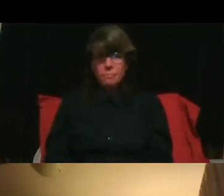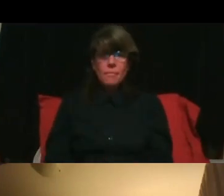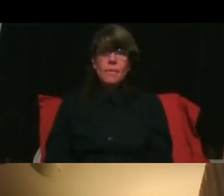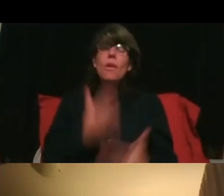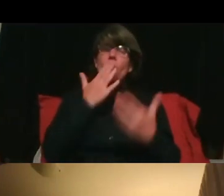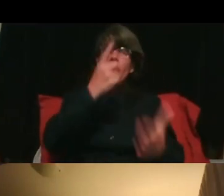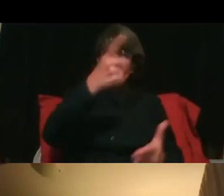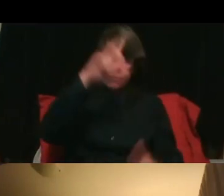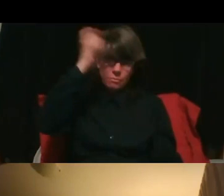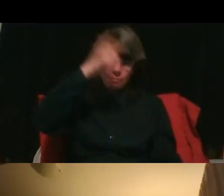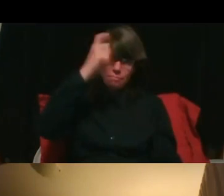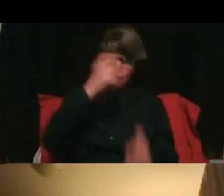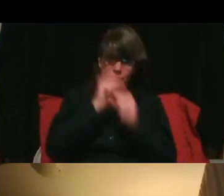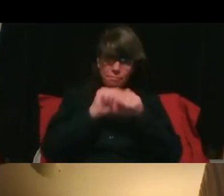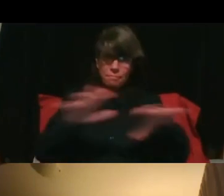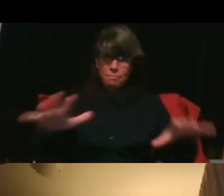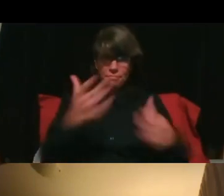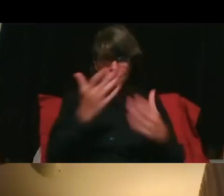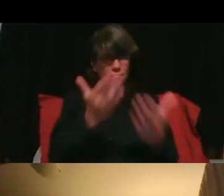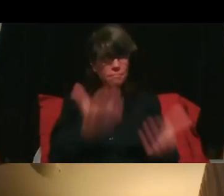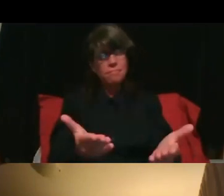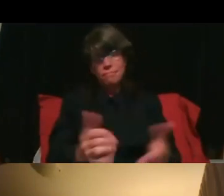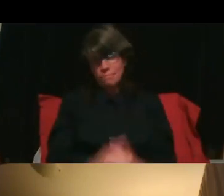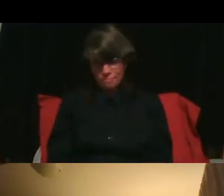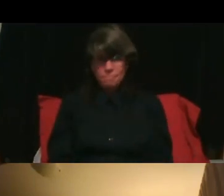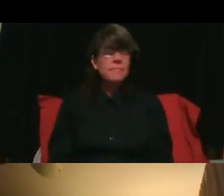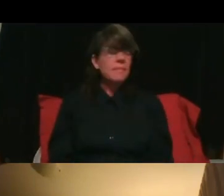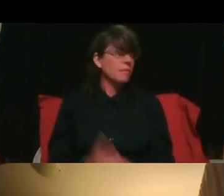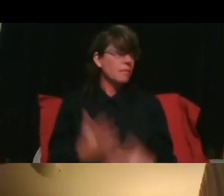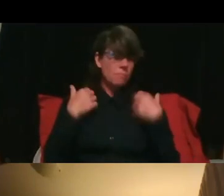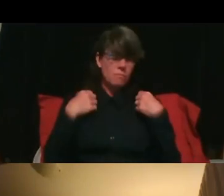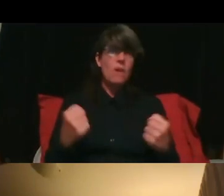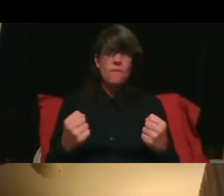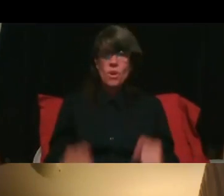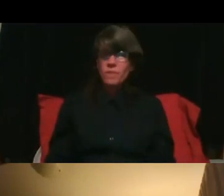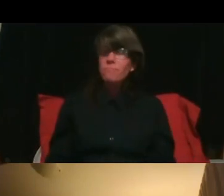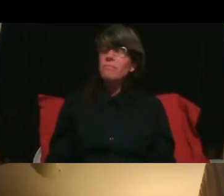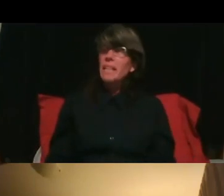medicines. Mm. Oh, it's powerful. Mm. It's given me purpose.